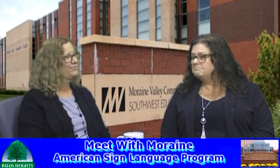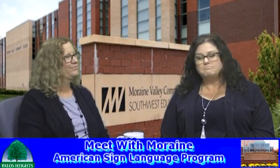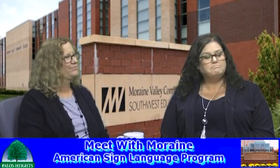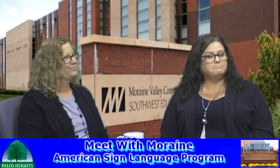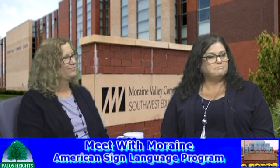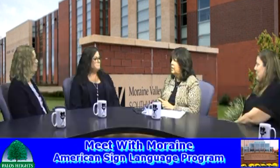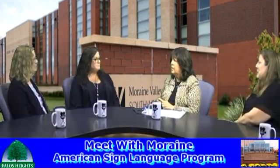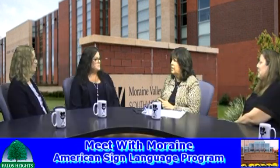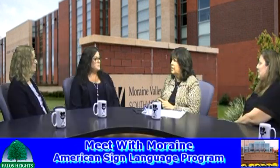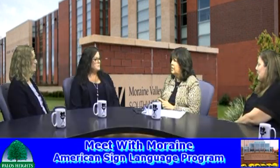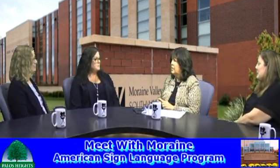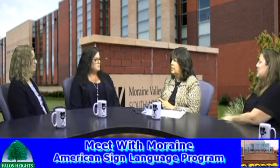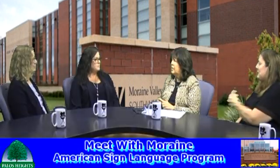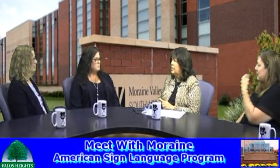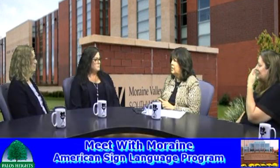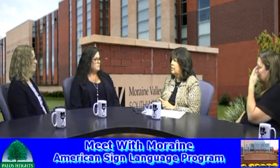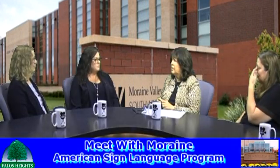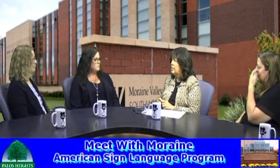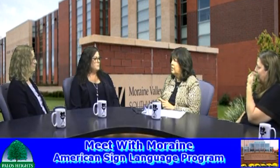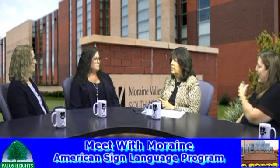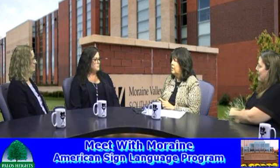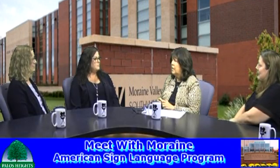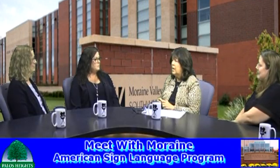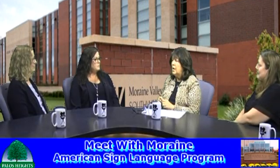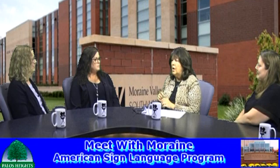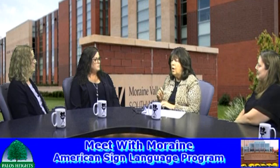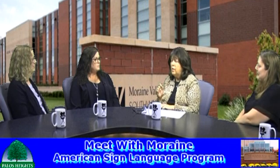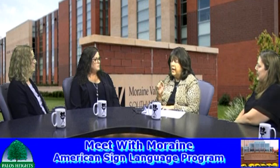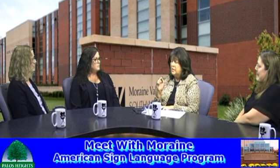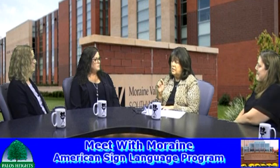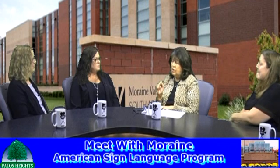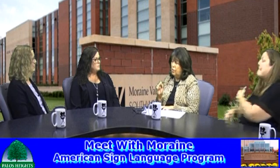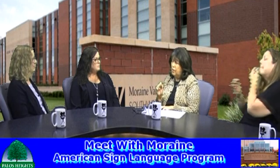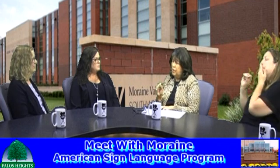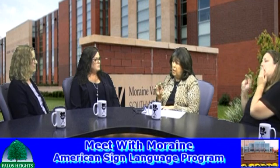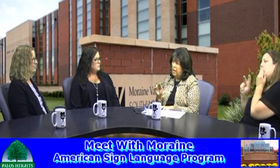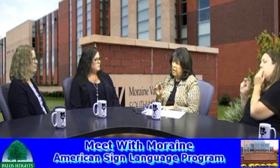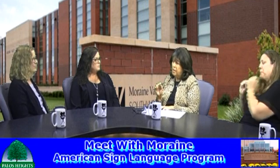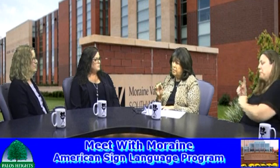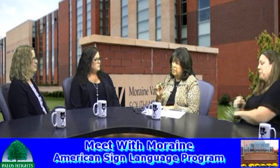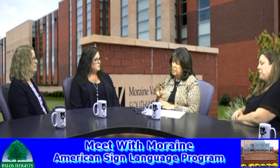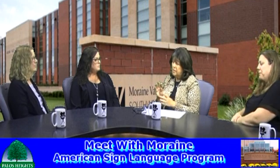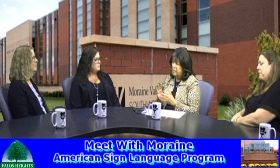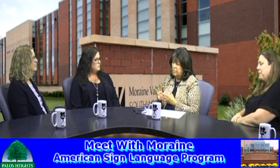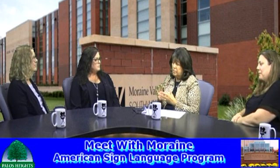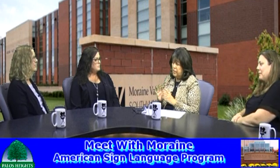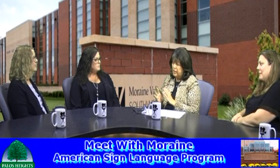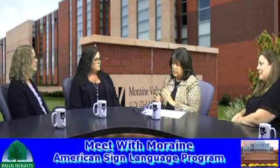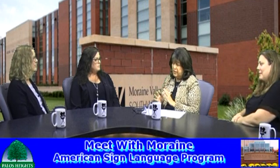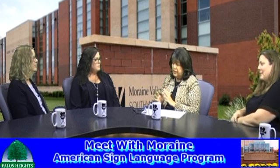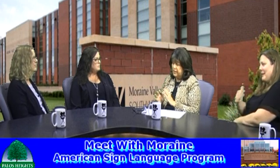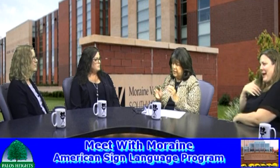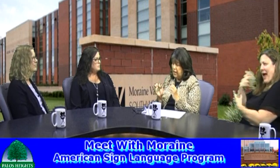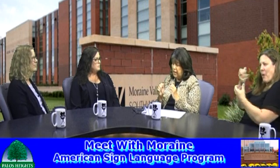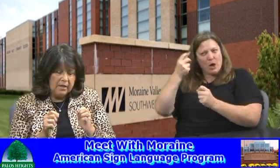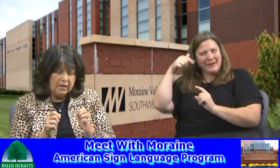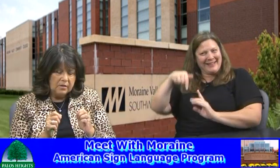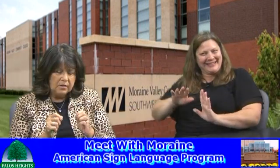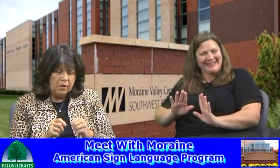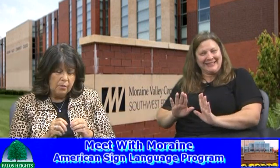diverse deaf community with those specific skills that they have. Okay, so I want to understand